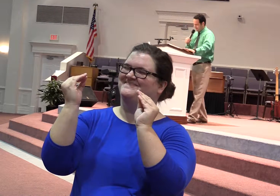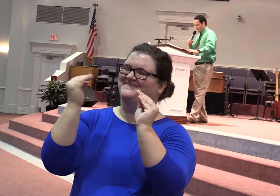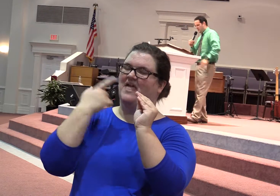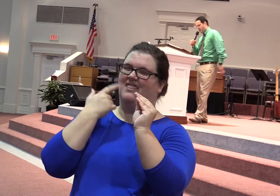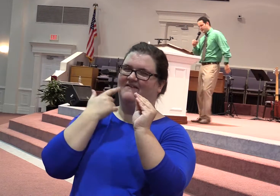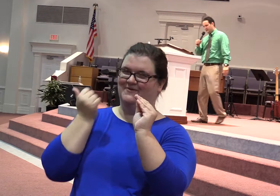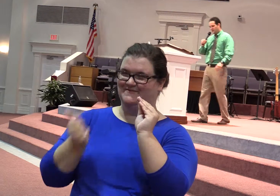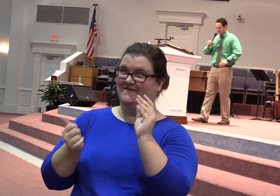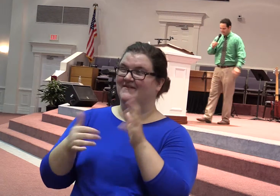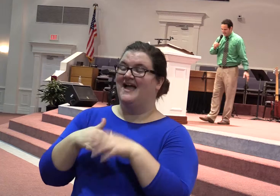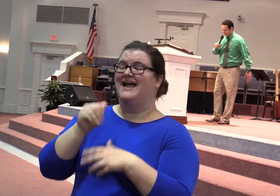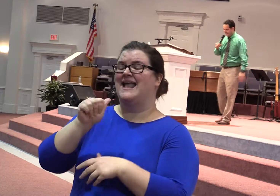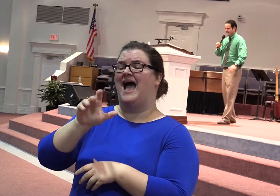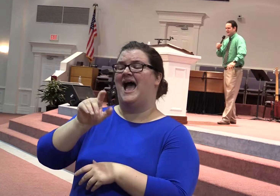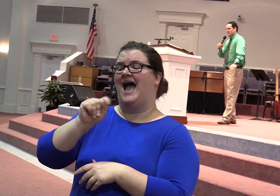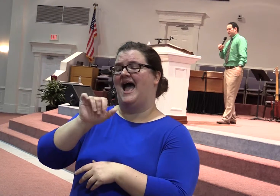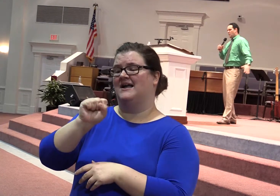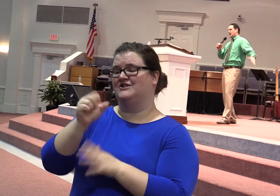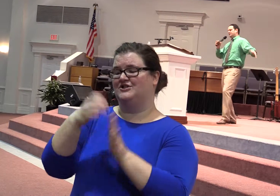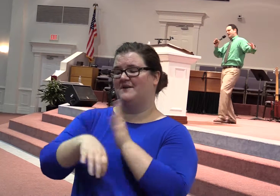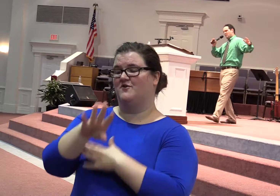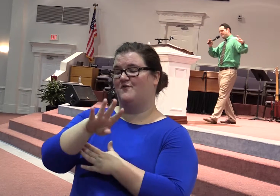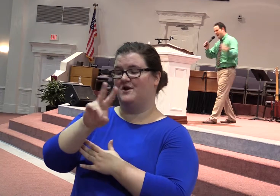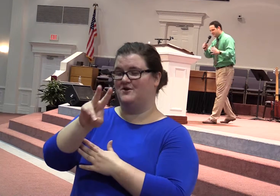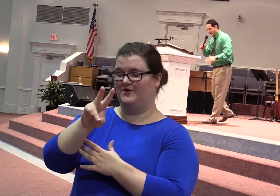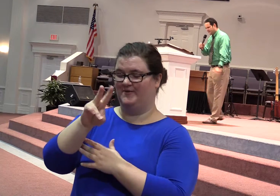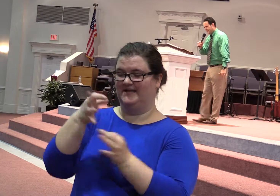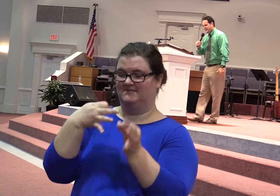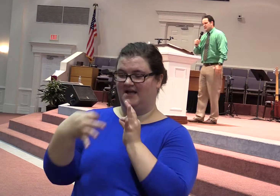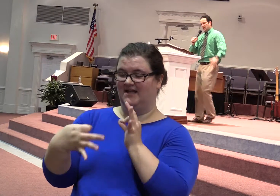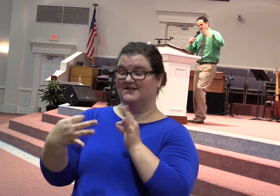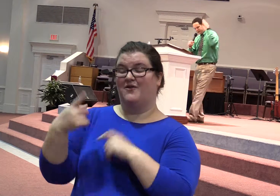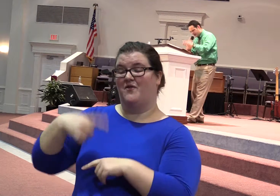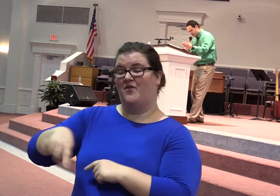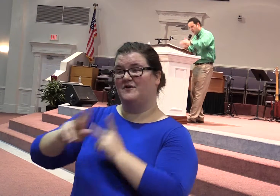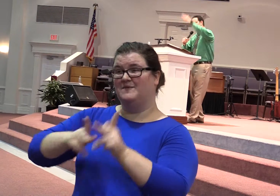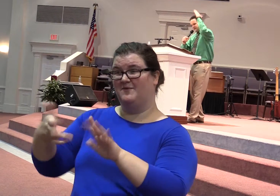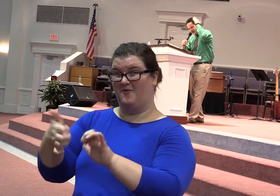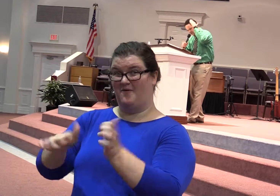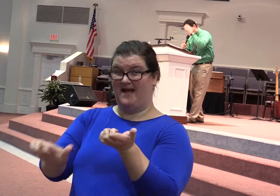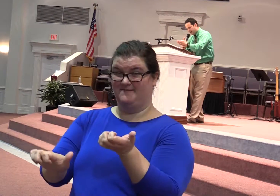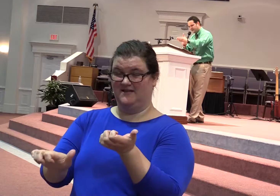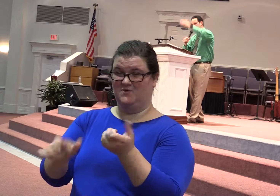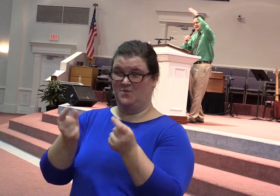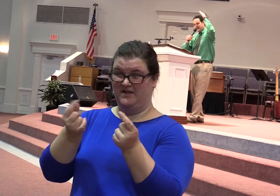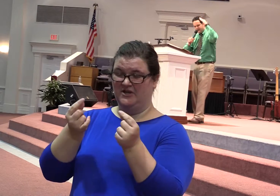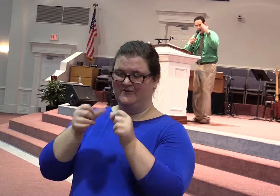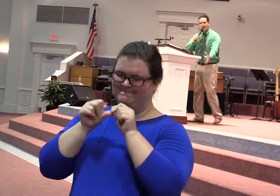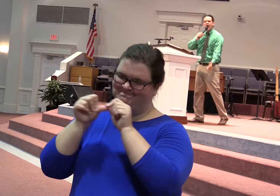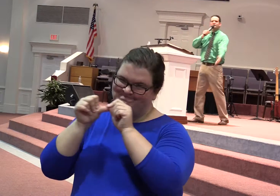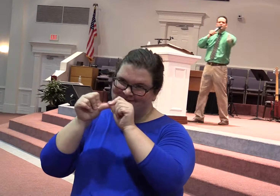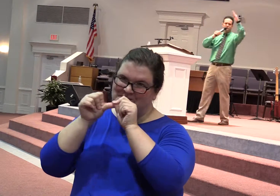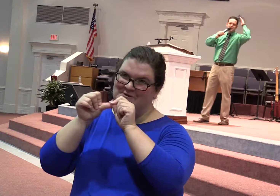In Acts 2:42 states that the ones that were baptized, they continued steadfastly in